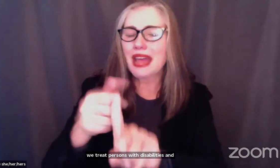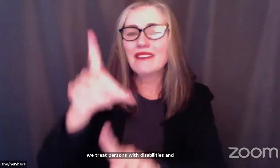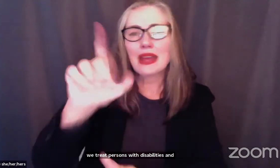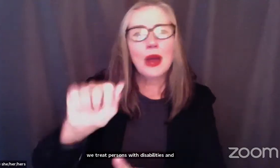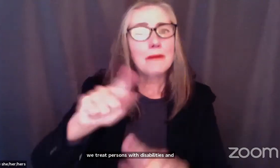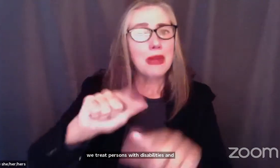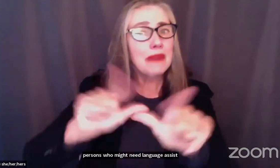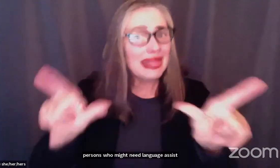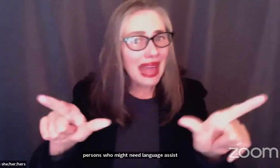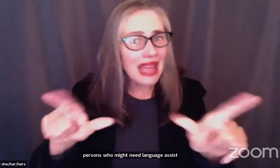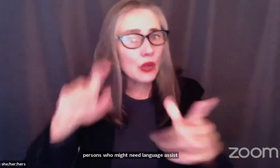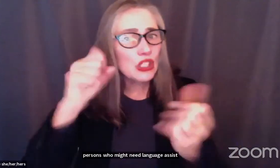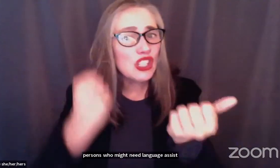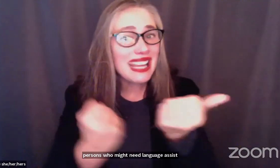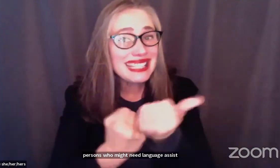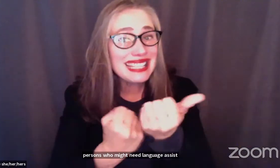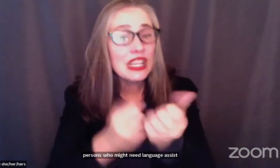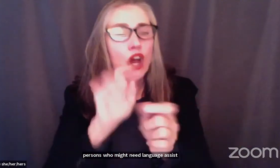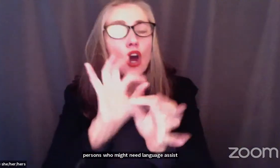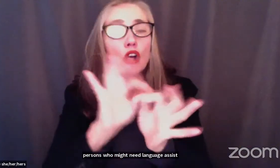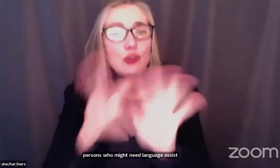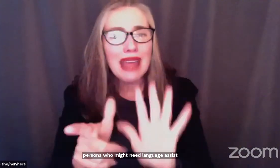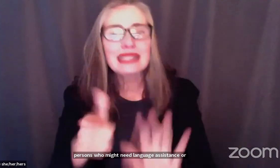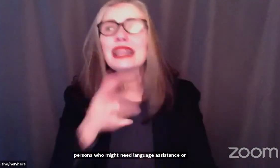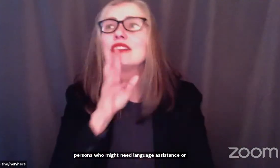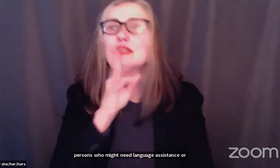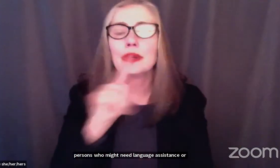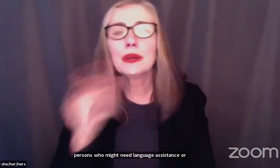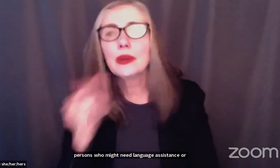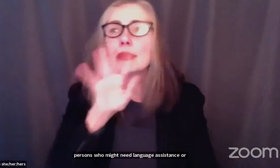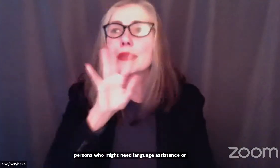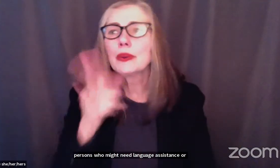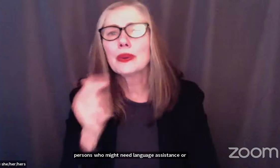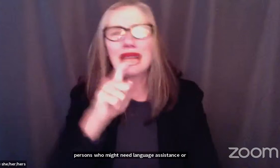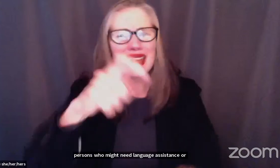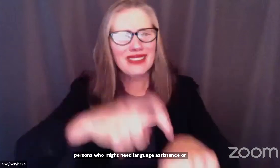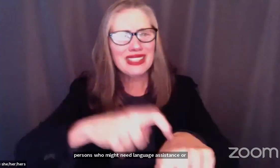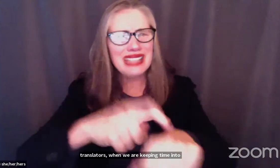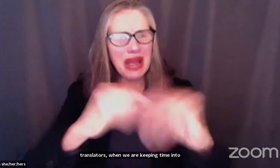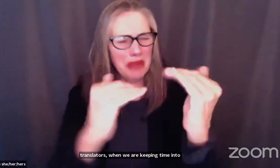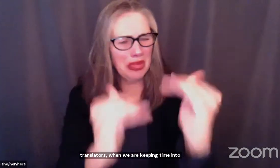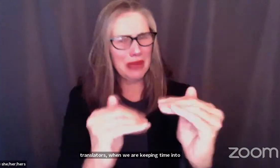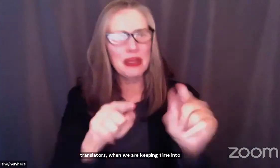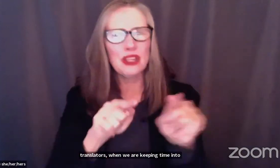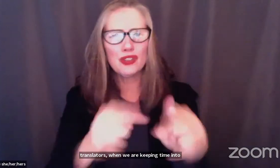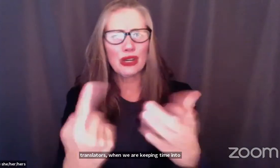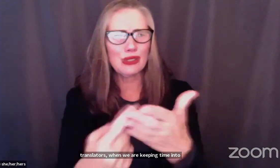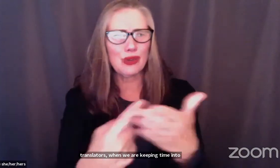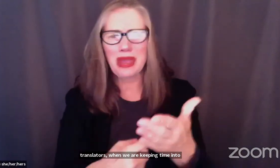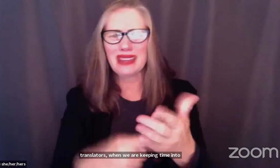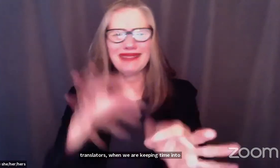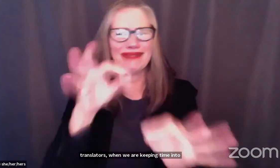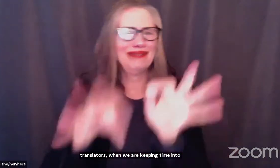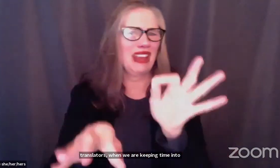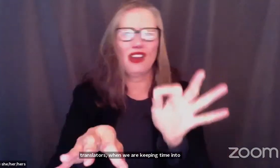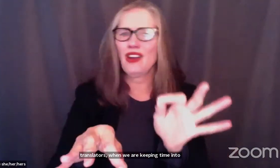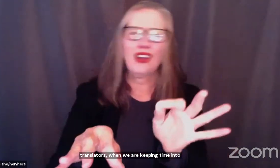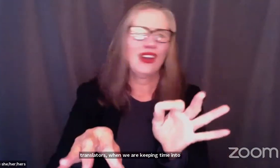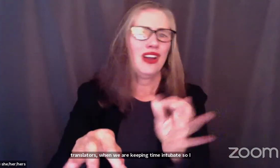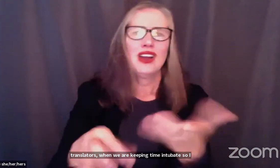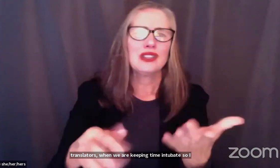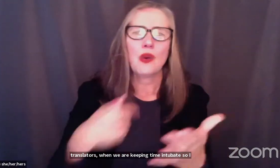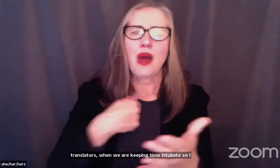language assistance or translators when we are keeping time in debate. So I would request